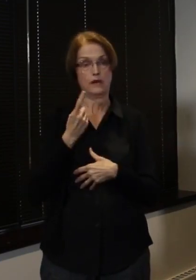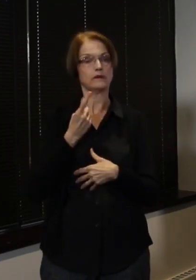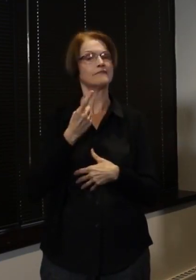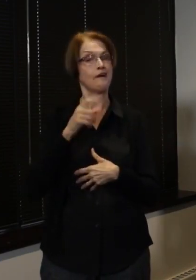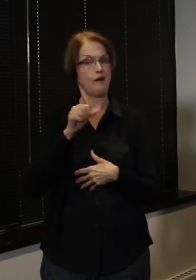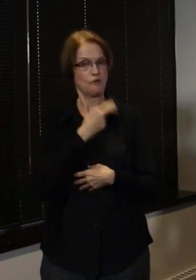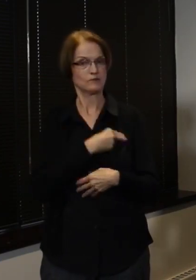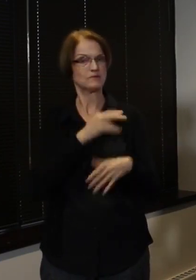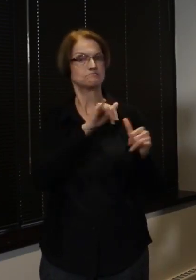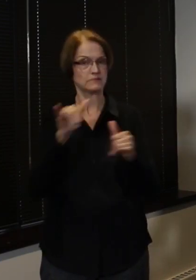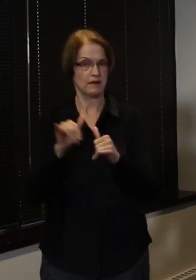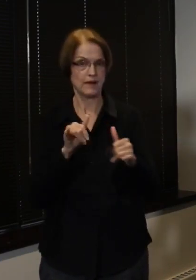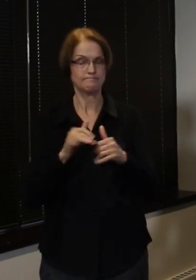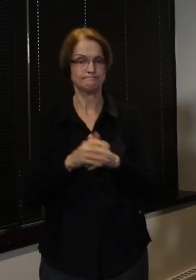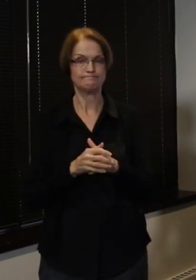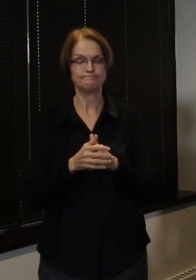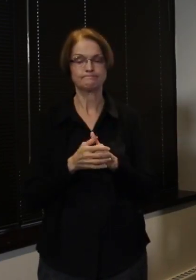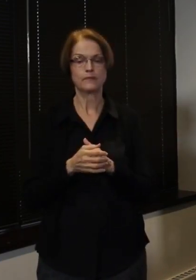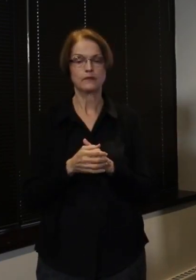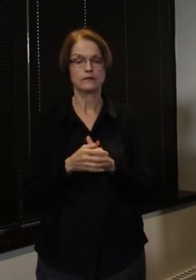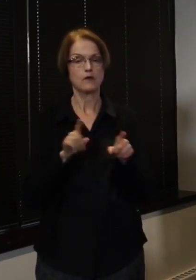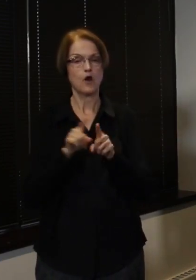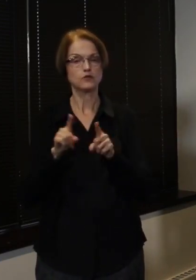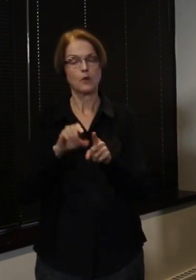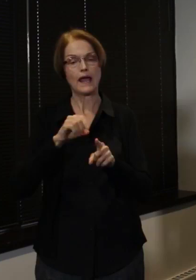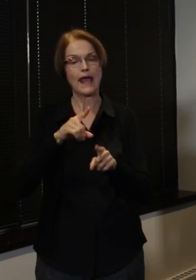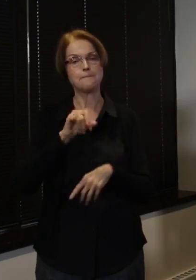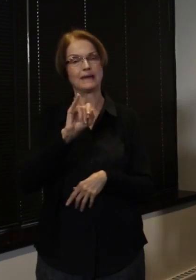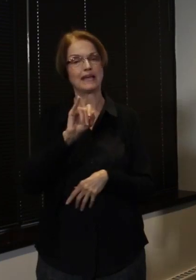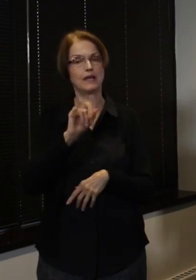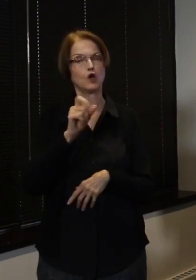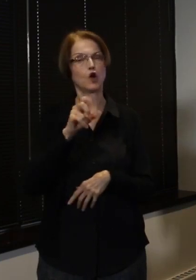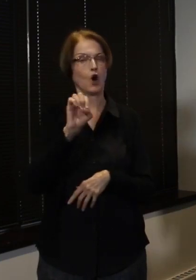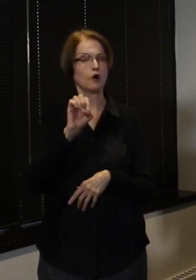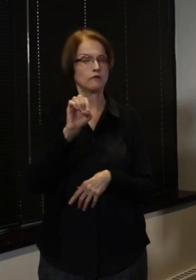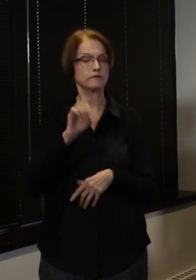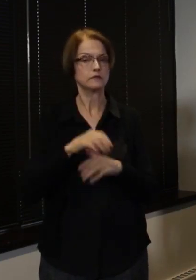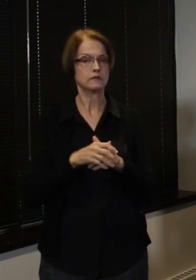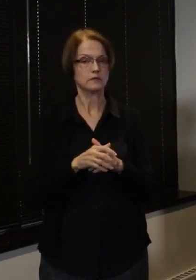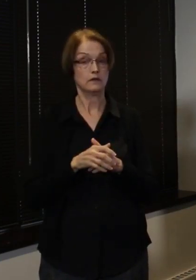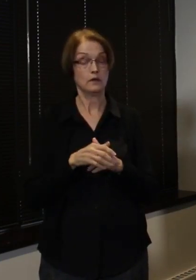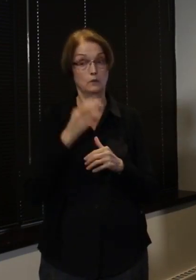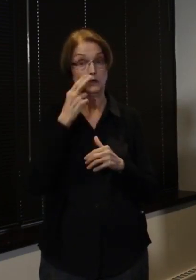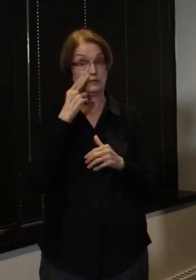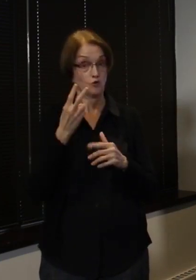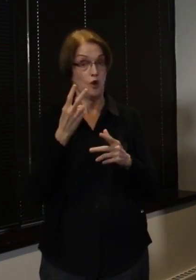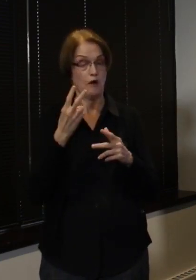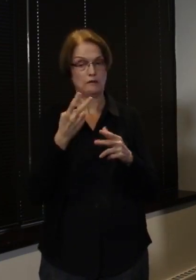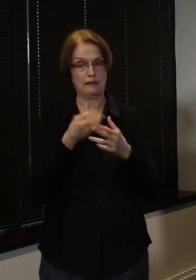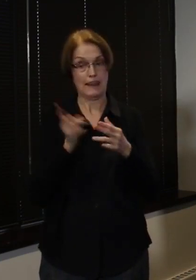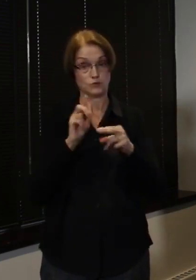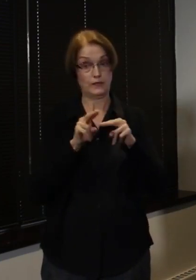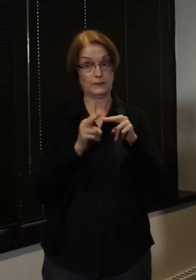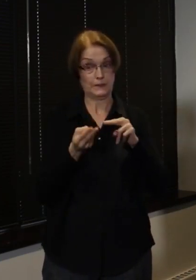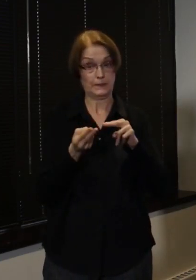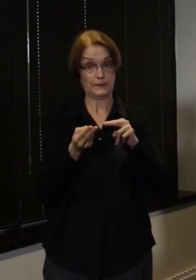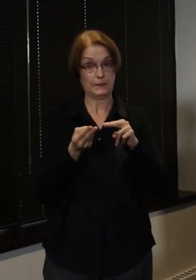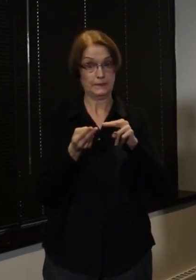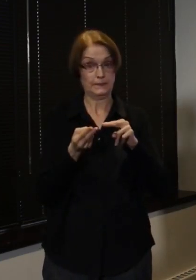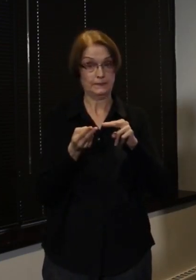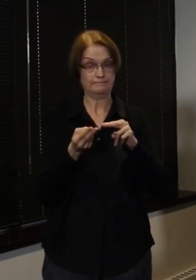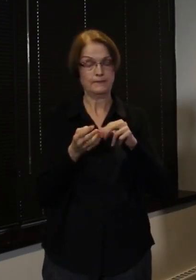Other things to share with you, of course, is our Epi Curves. We did see that dip from last week, earlier this